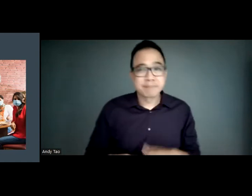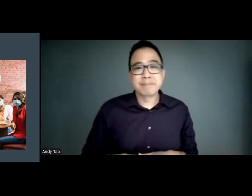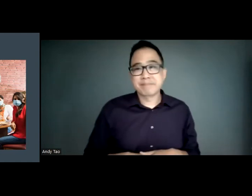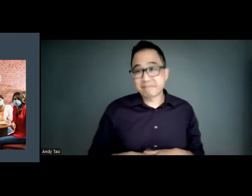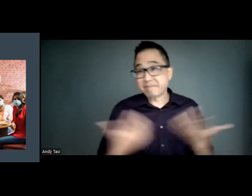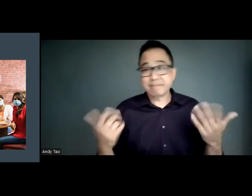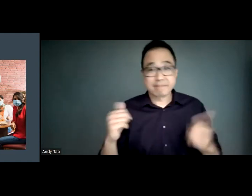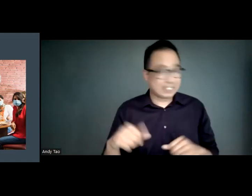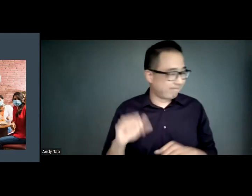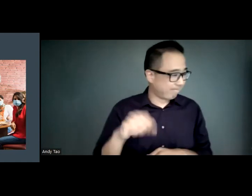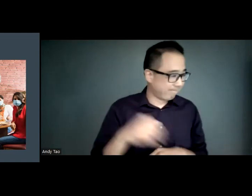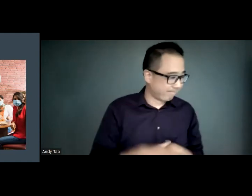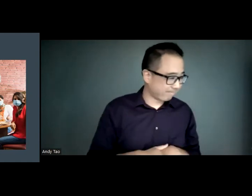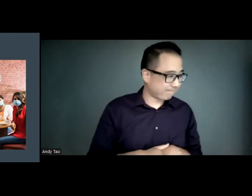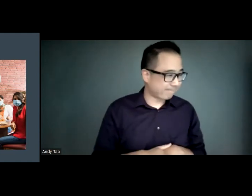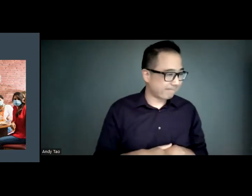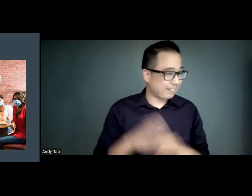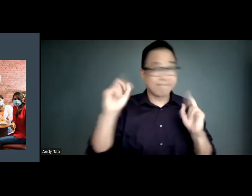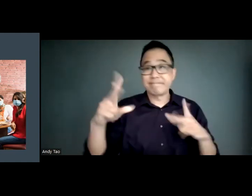business, leave them alone.